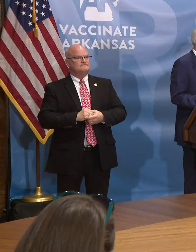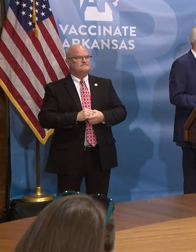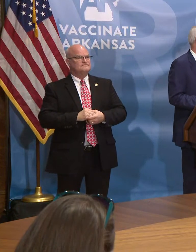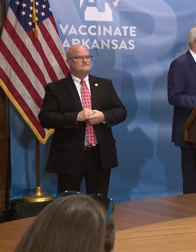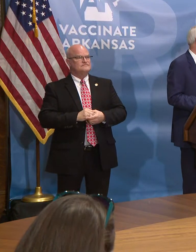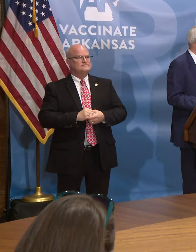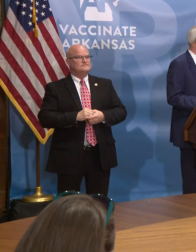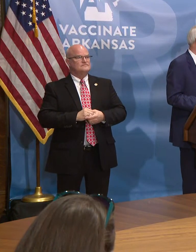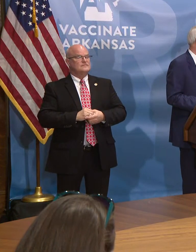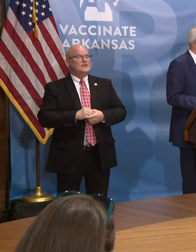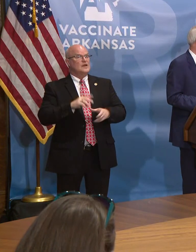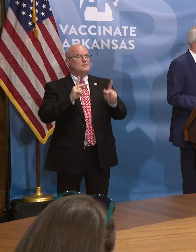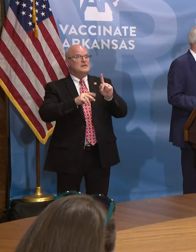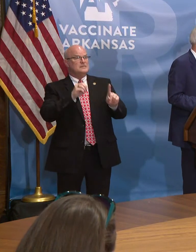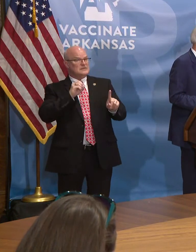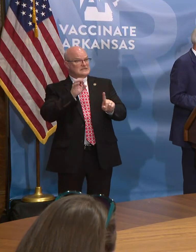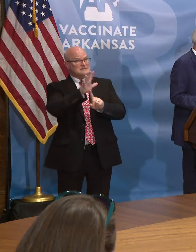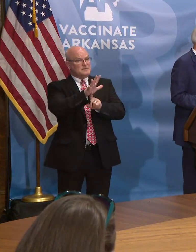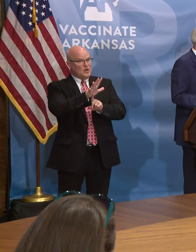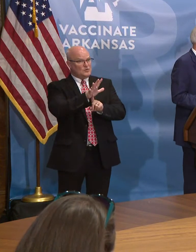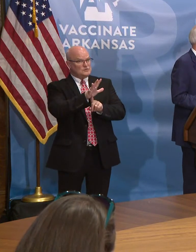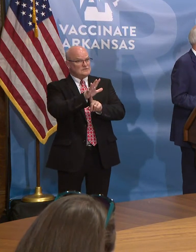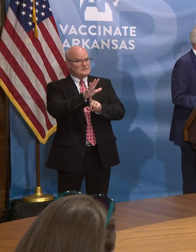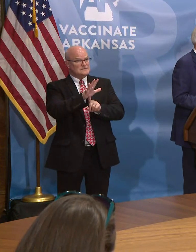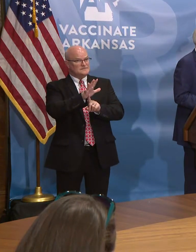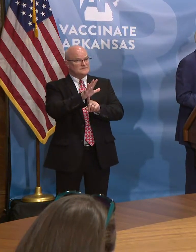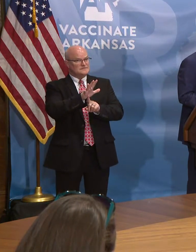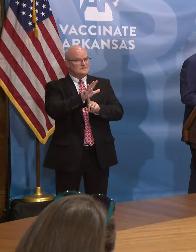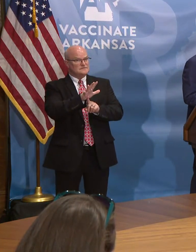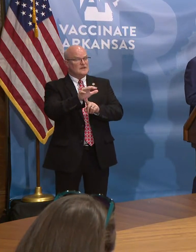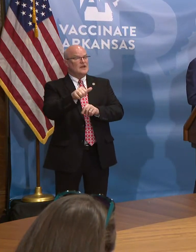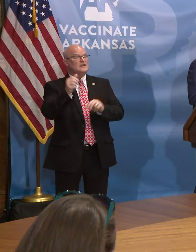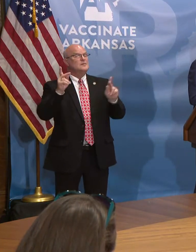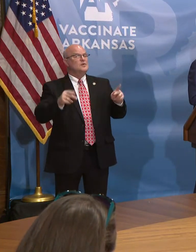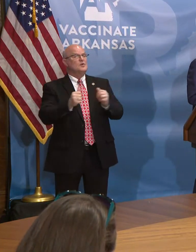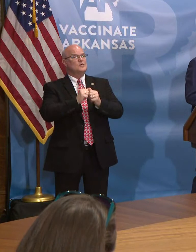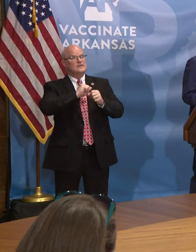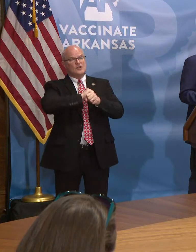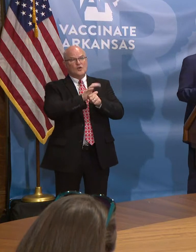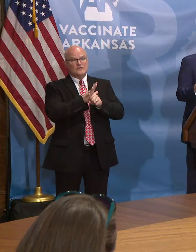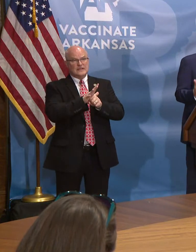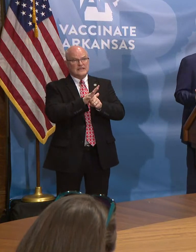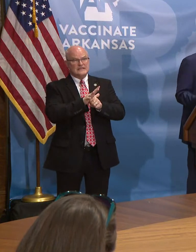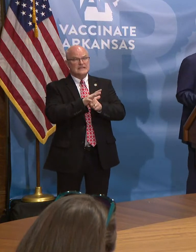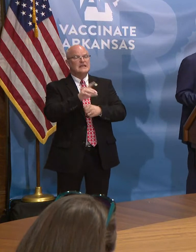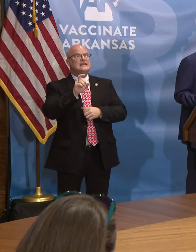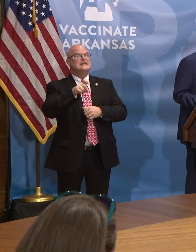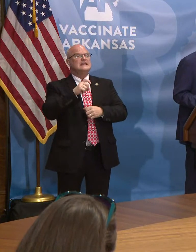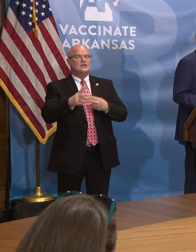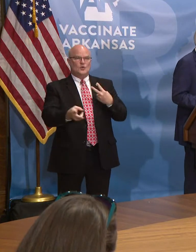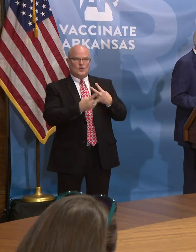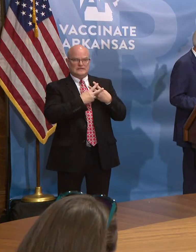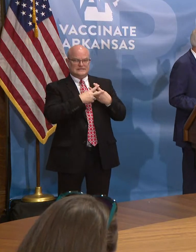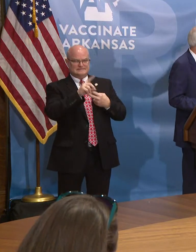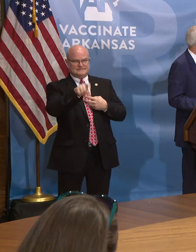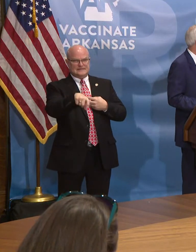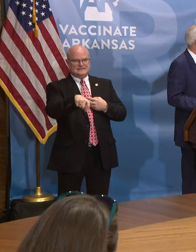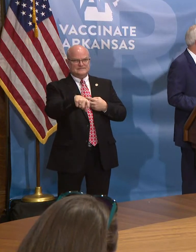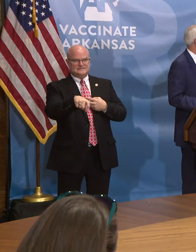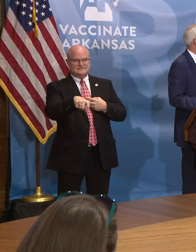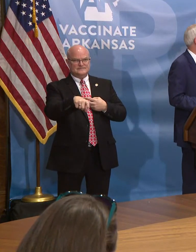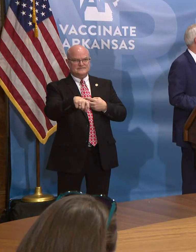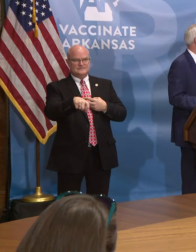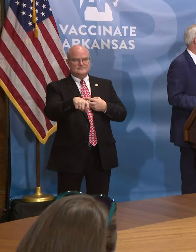for those that have been exposed to someone with COVID-19, you need to quarantine.